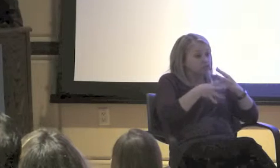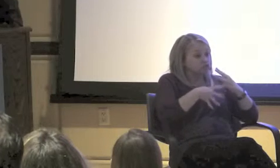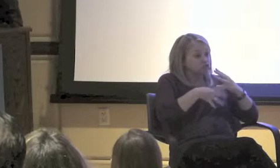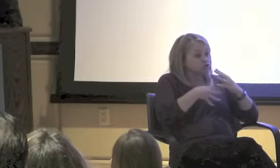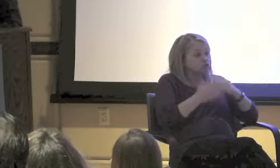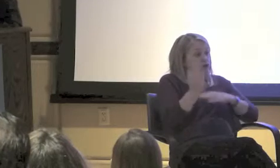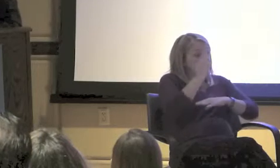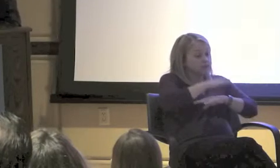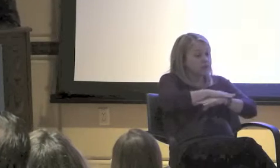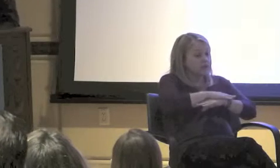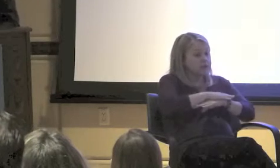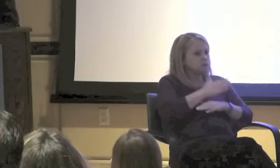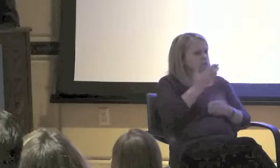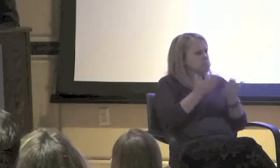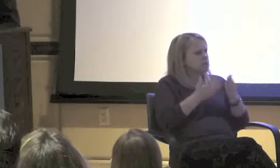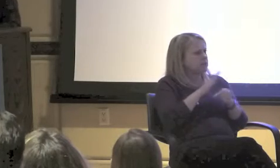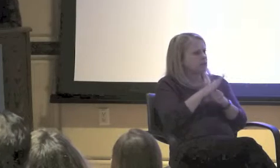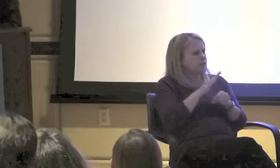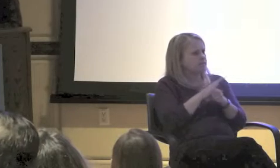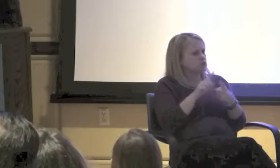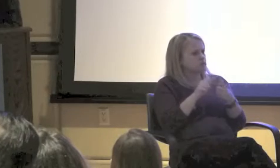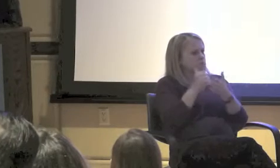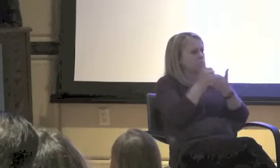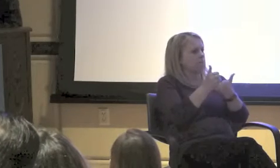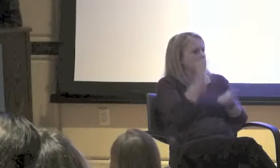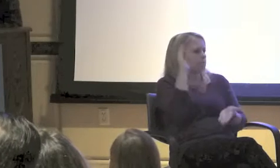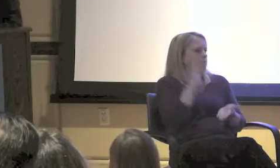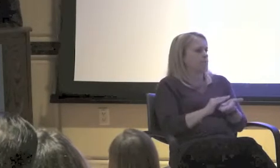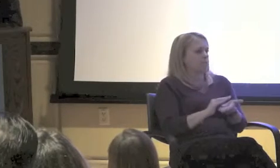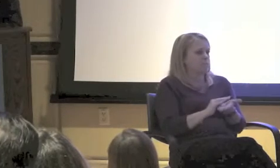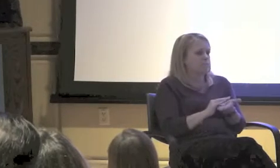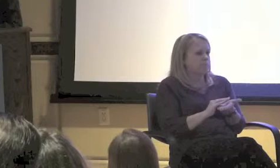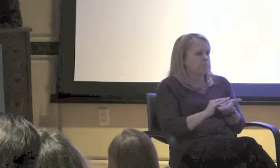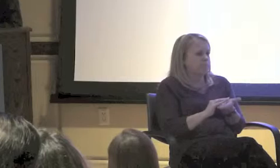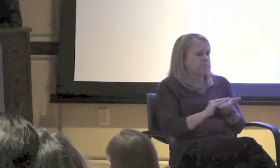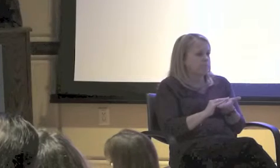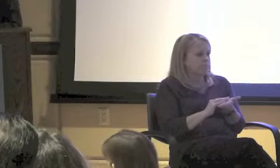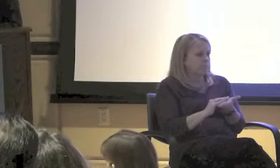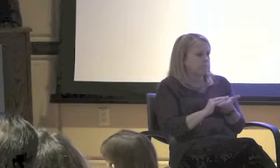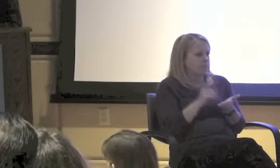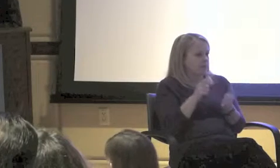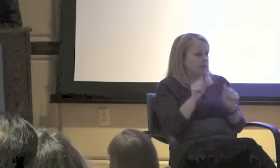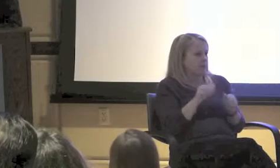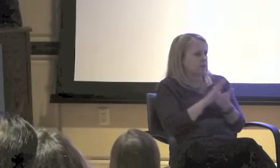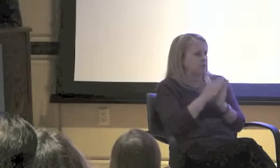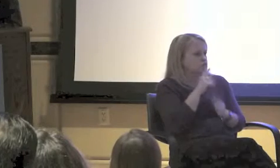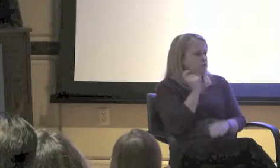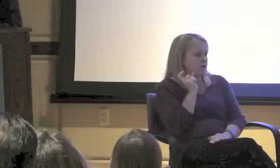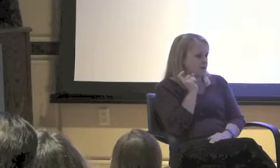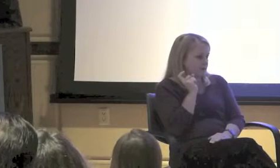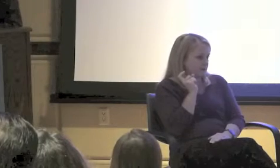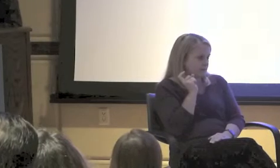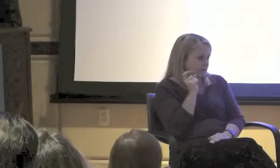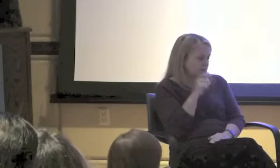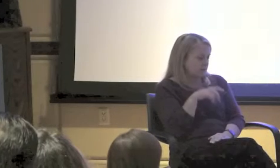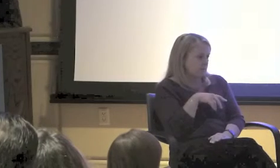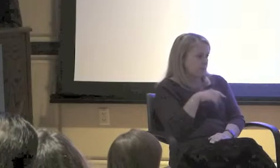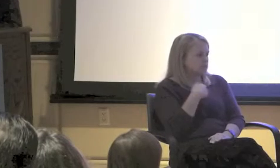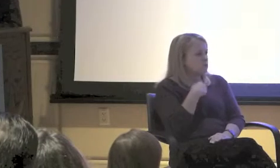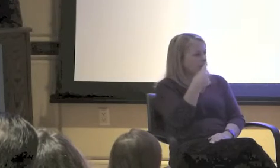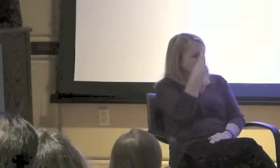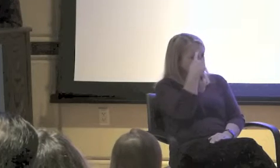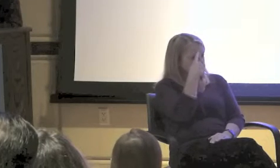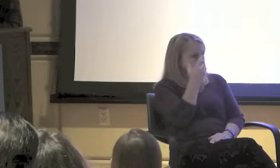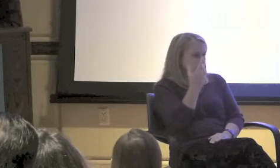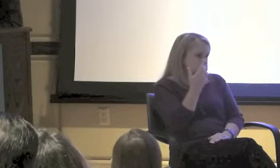day, then this may be enough to get them to a point where they can urinate. So I think